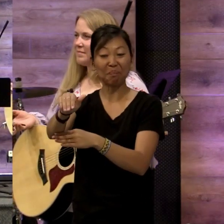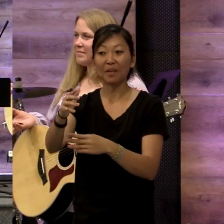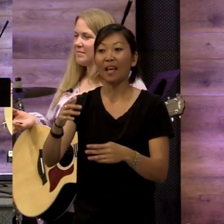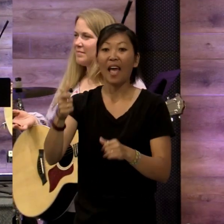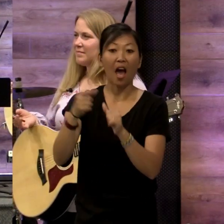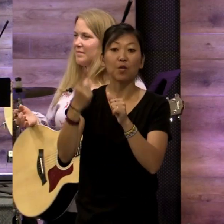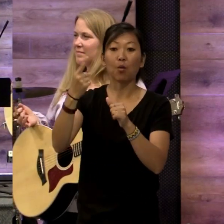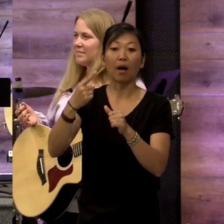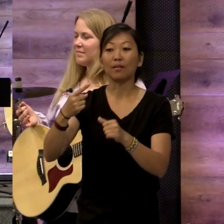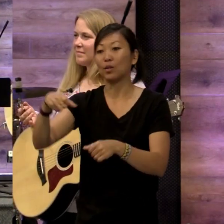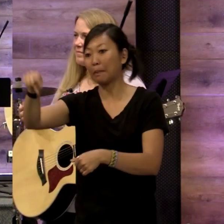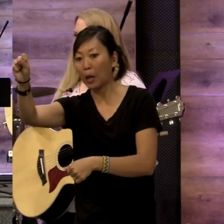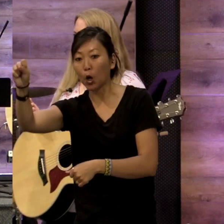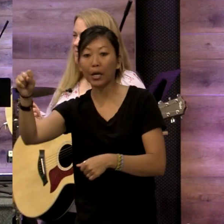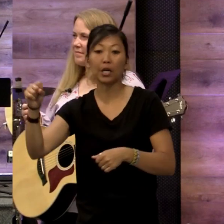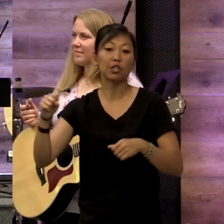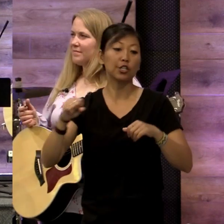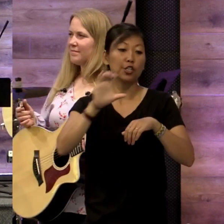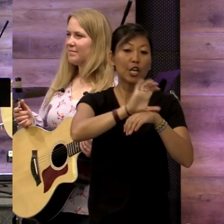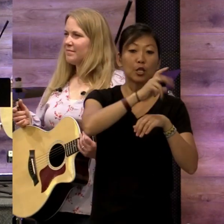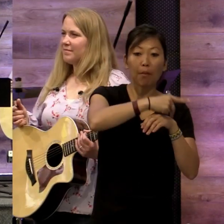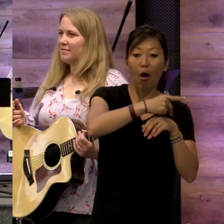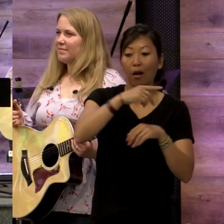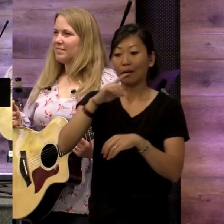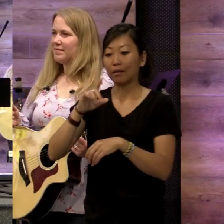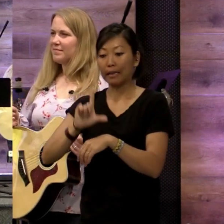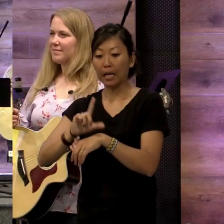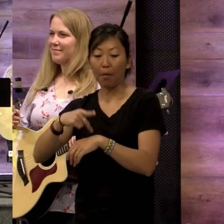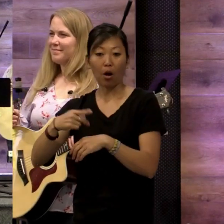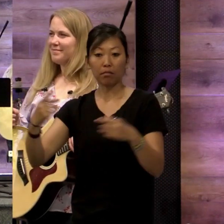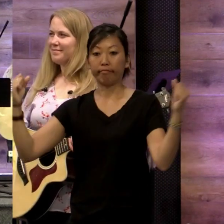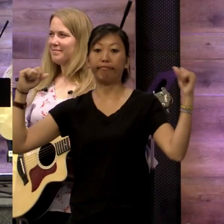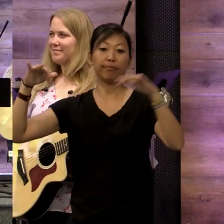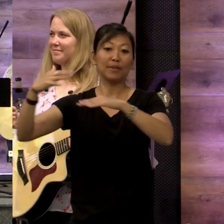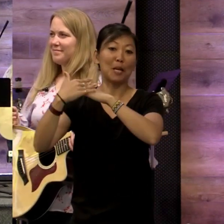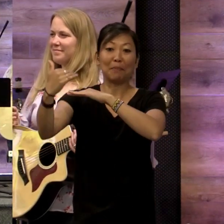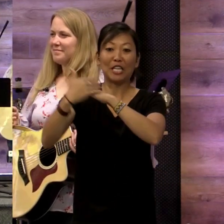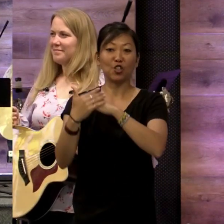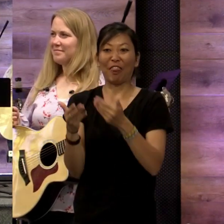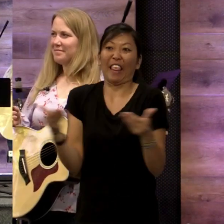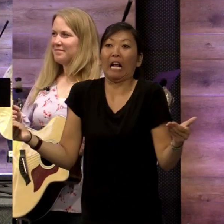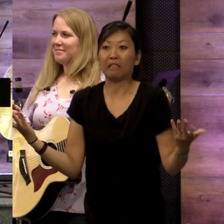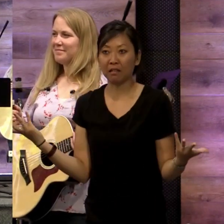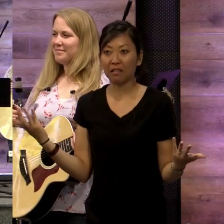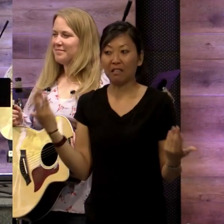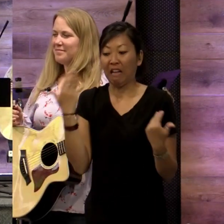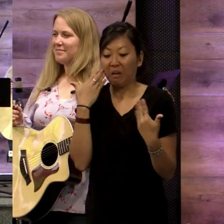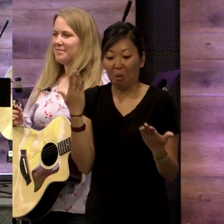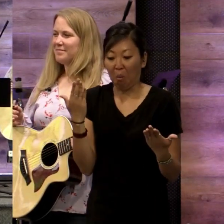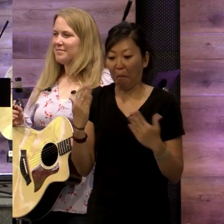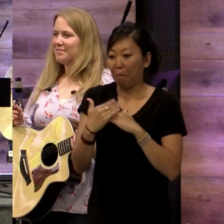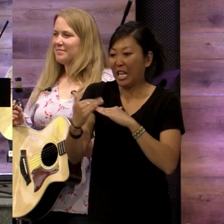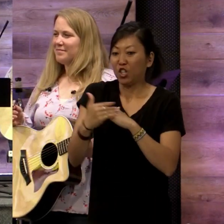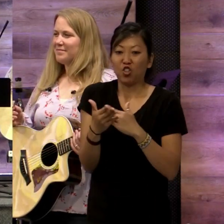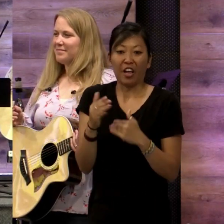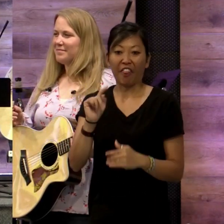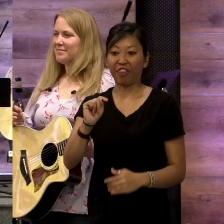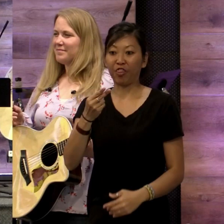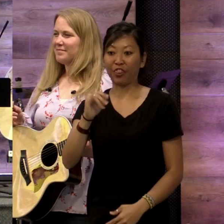for everybody from all campuses to come hang out, do beach things. I don't know what beach things are,